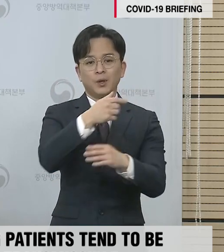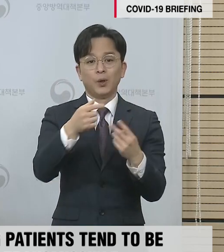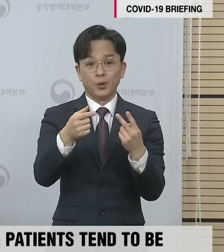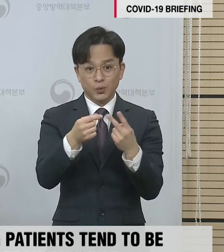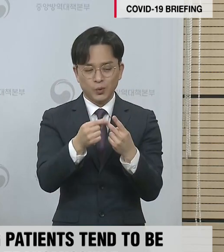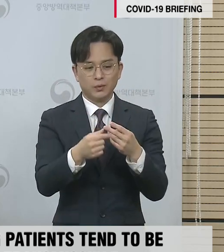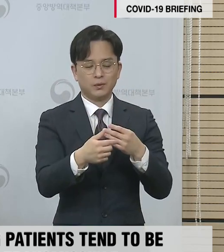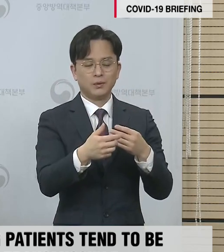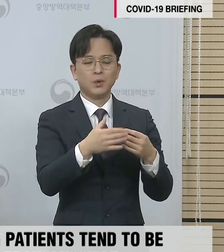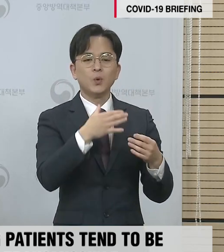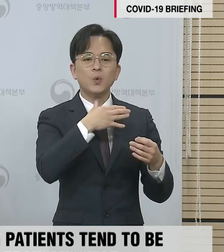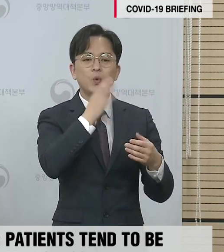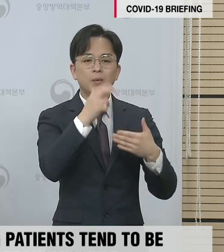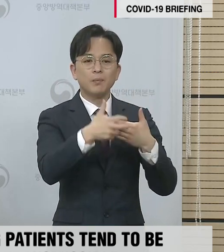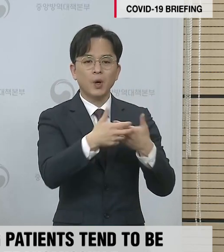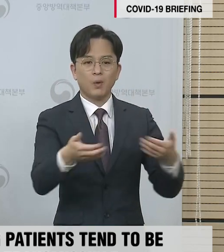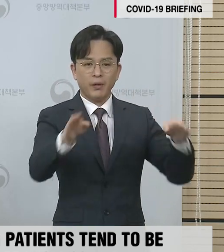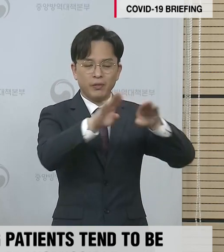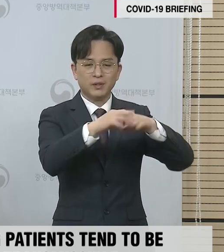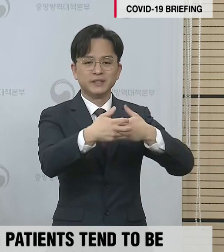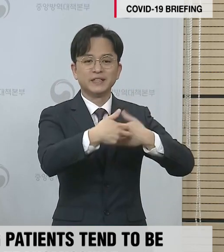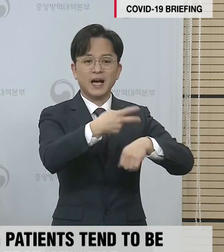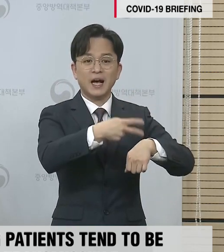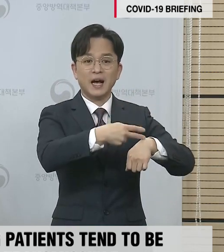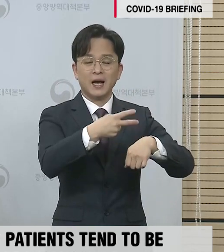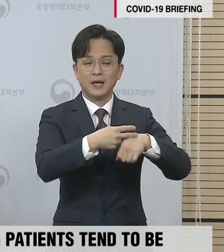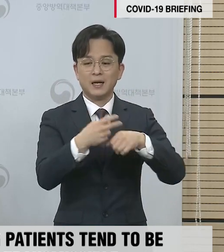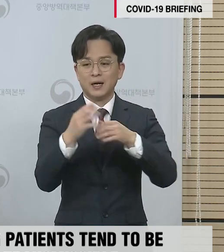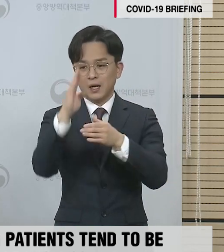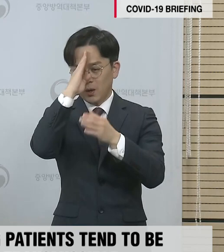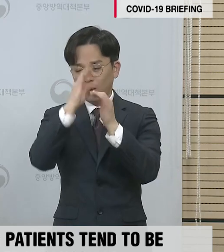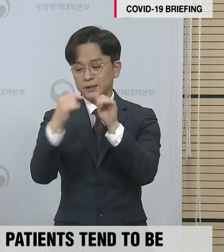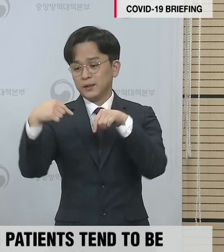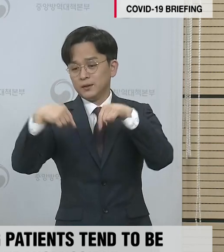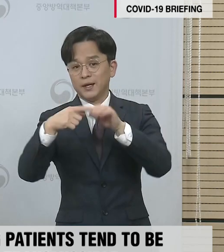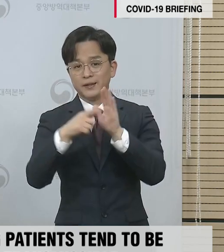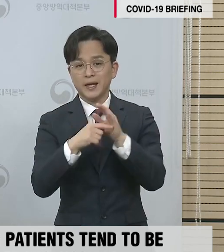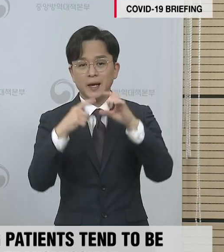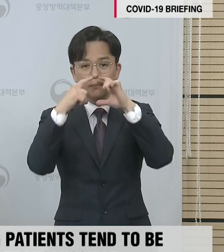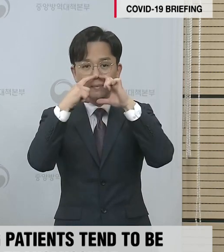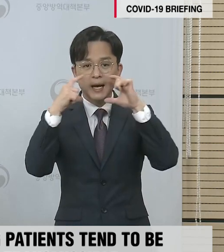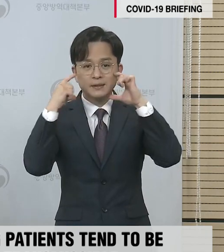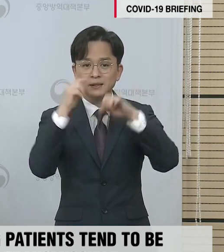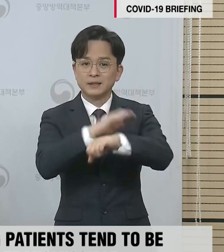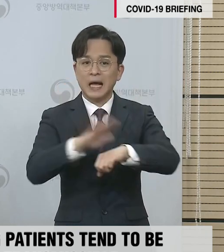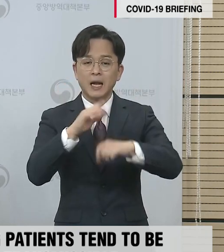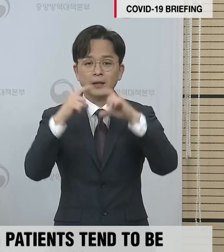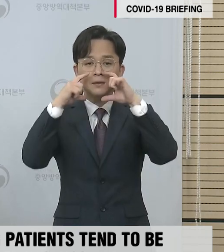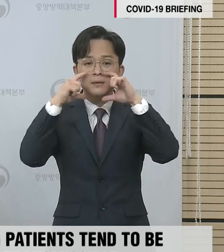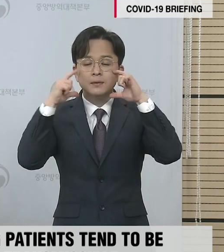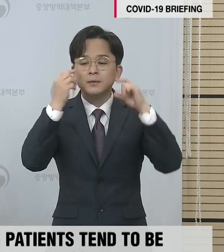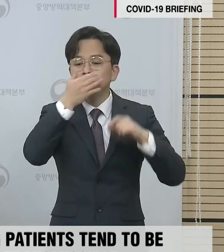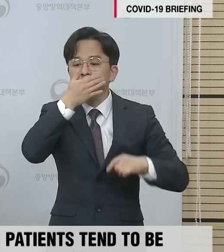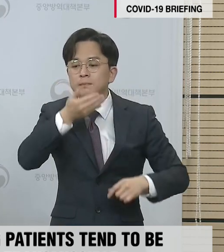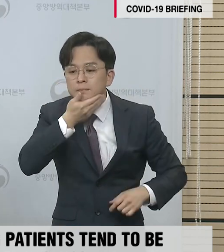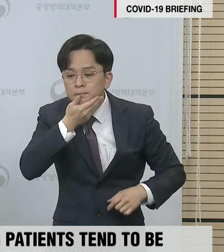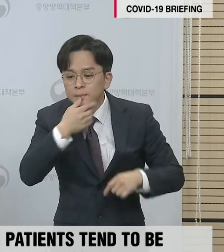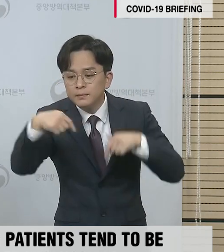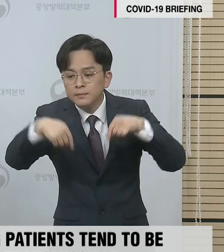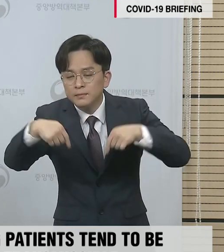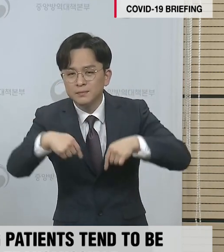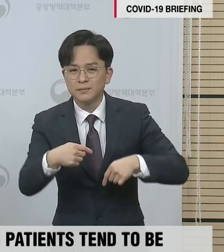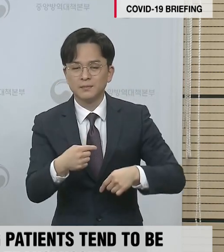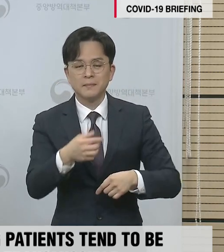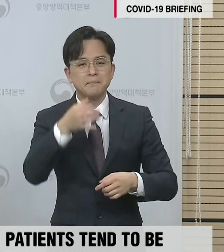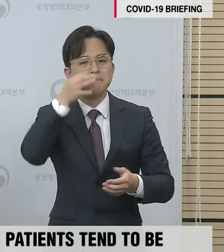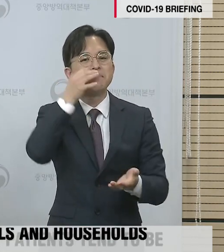some people who did not wear face masks when they visited these places, and also some healthcare professionals they did not